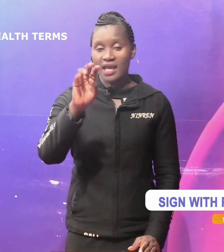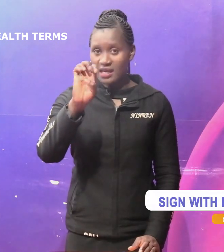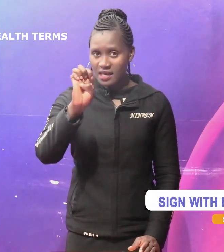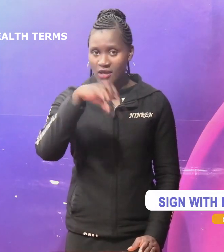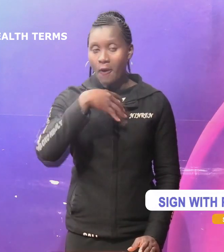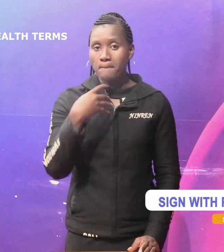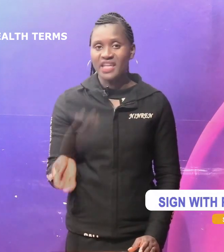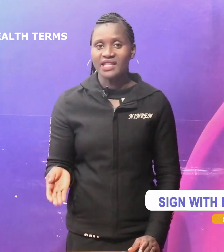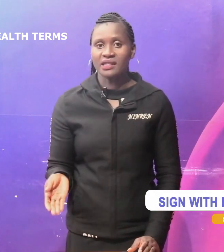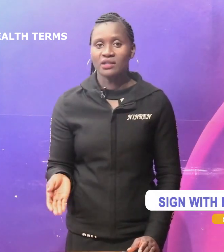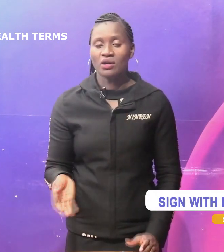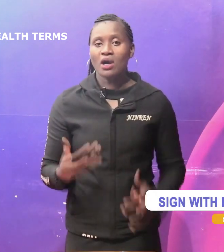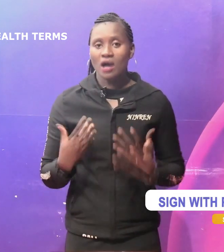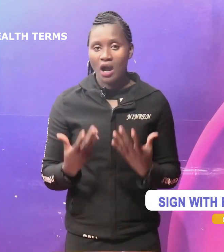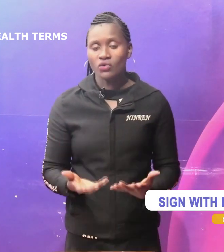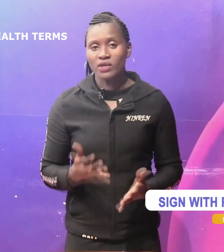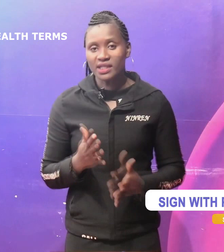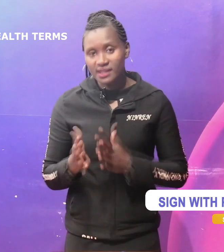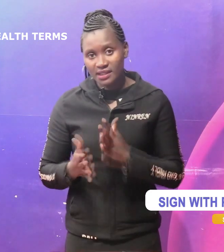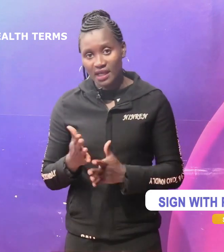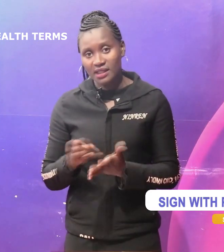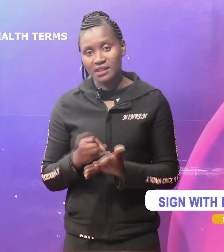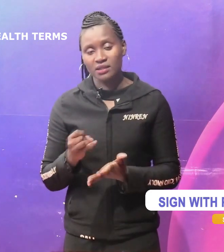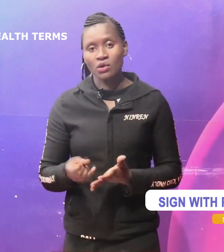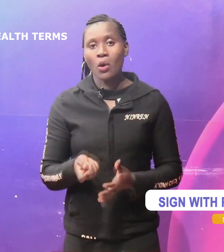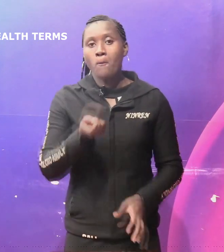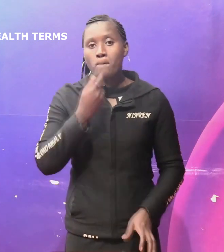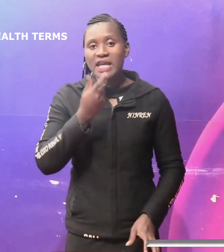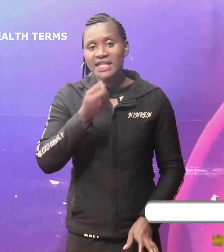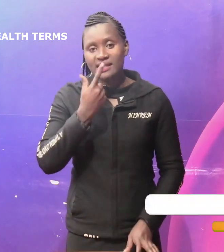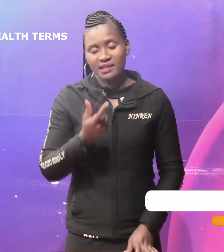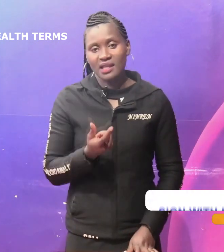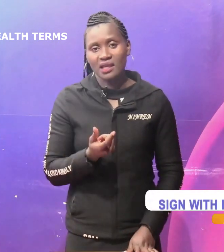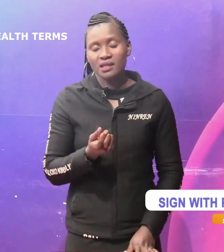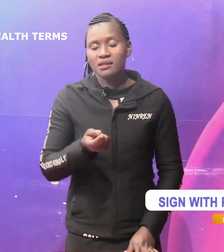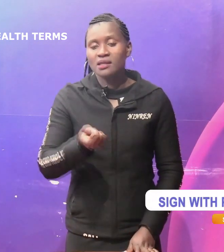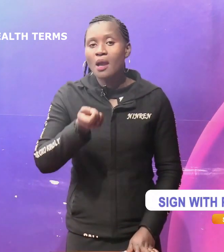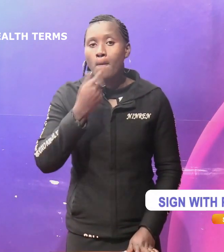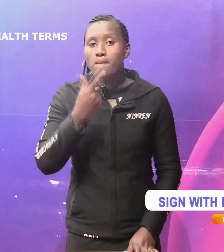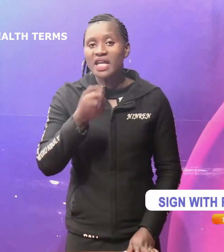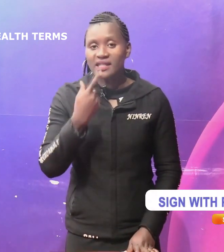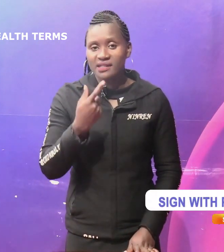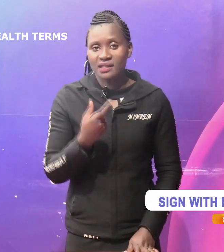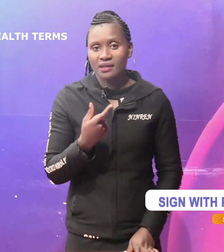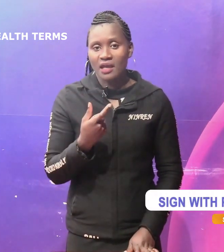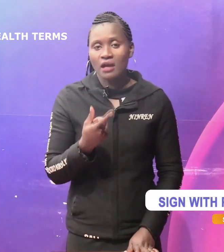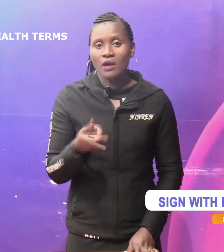M-E-D-I-C-I-N-E. Medicine. So how do we sign it? So medicine, like this. Medicine. How you used